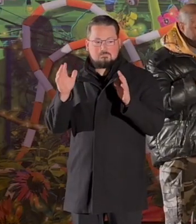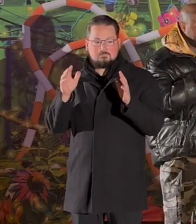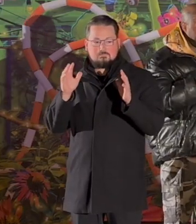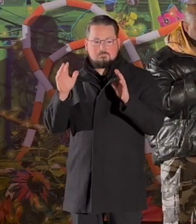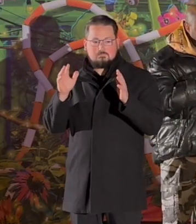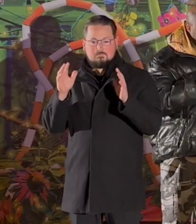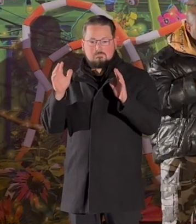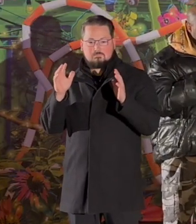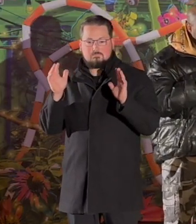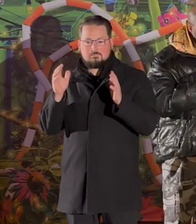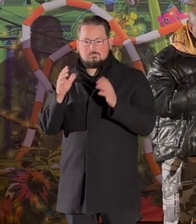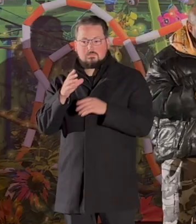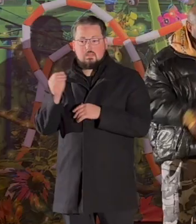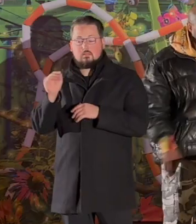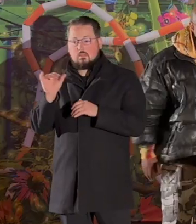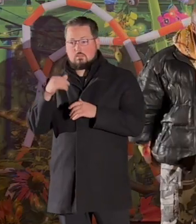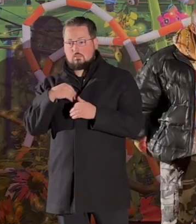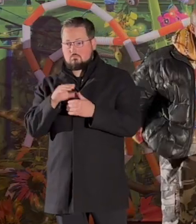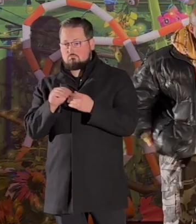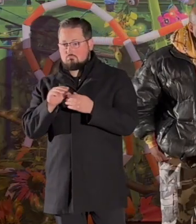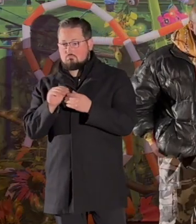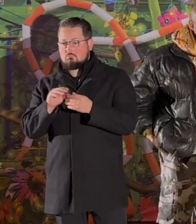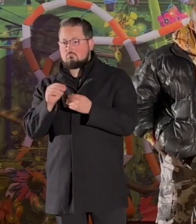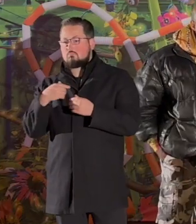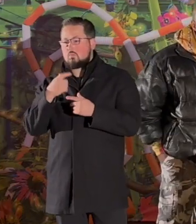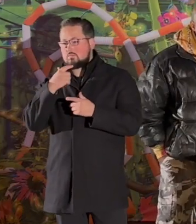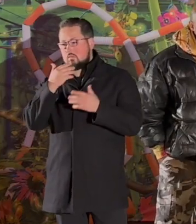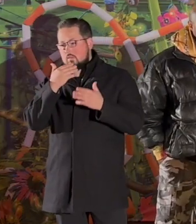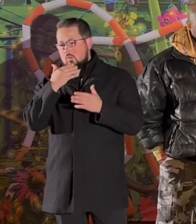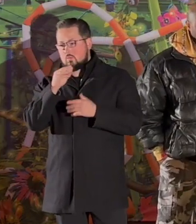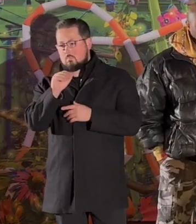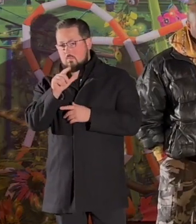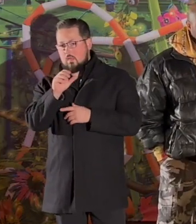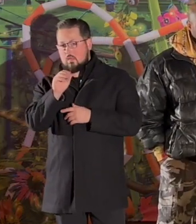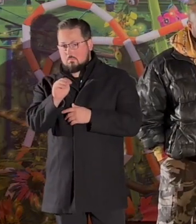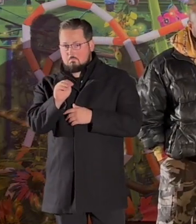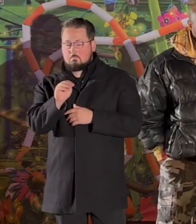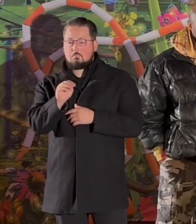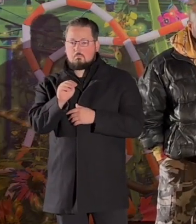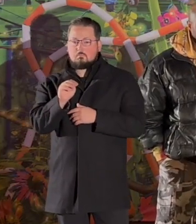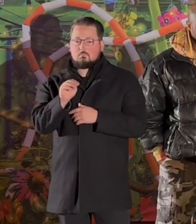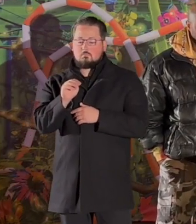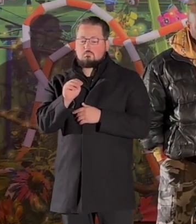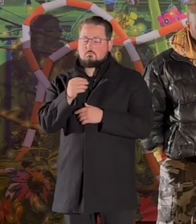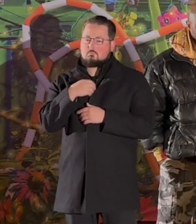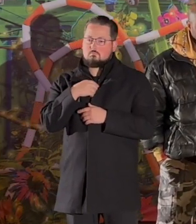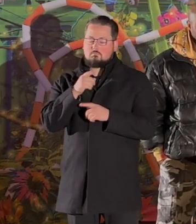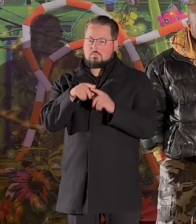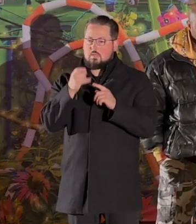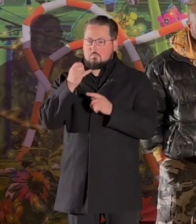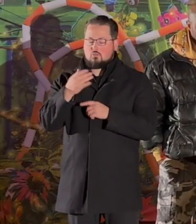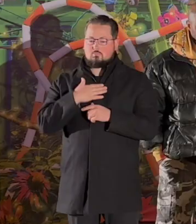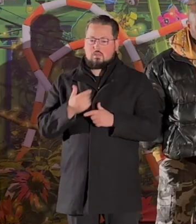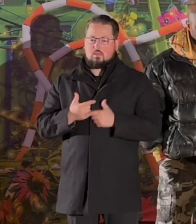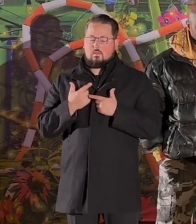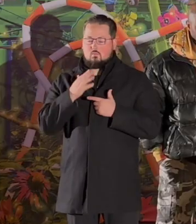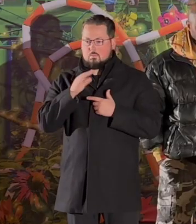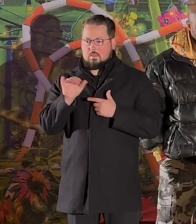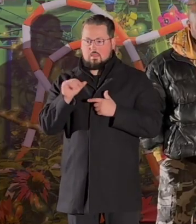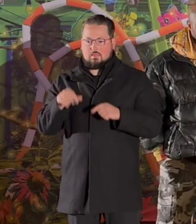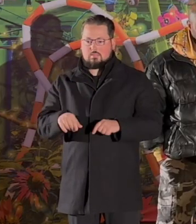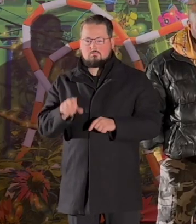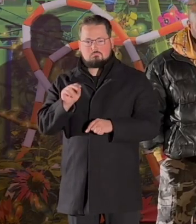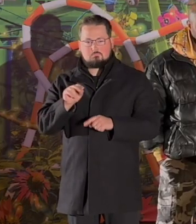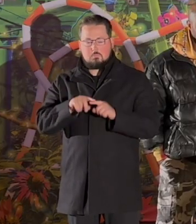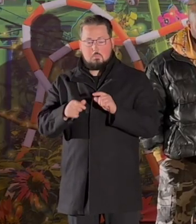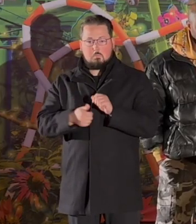And like I said, I want to thank Malcolm. Truly, I didn't imagine my life would be like this, but it